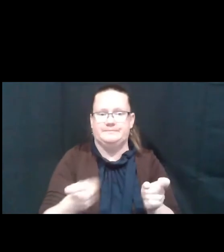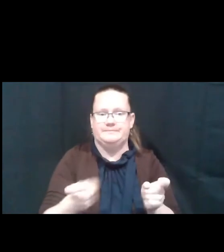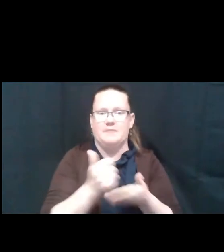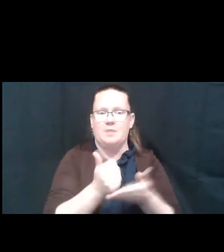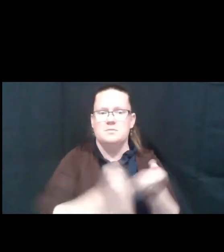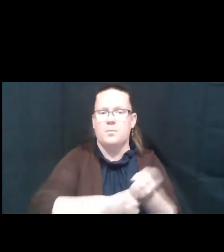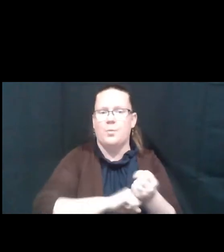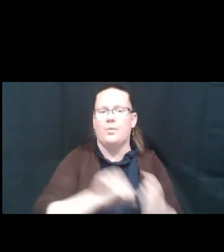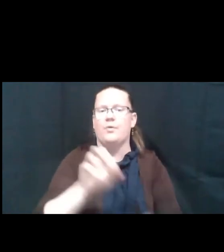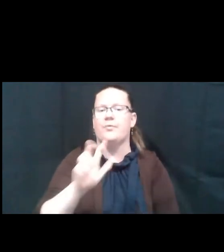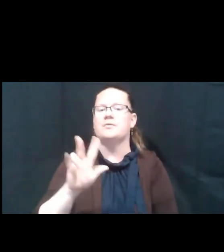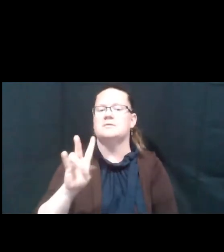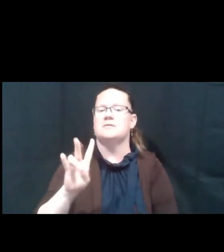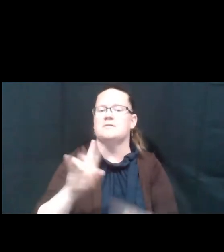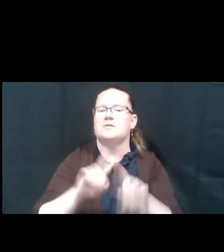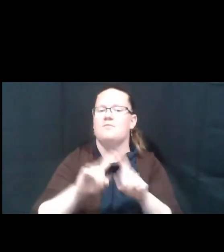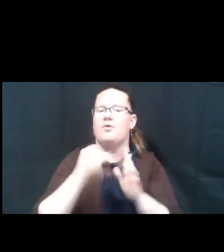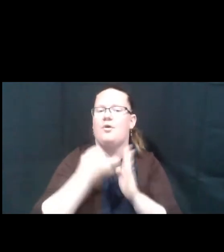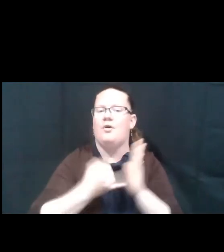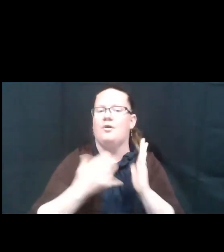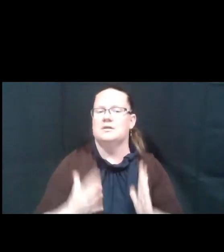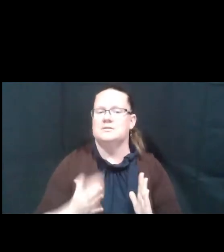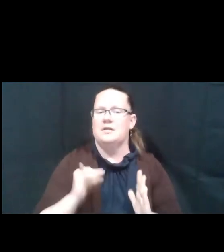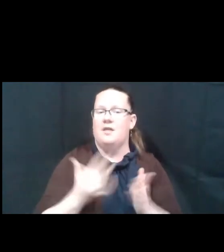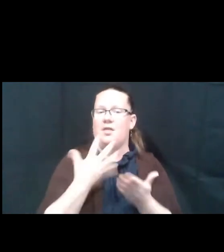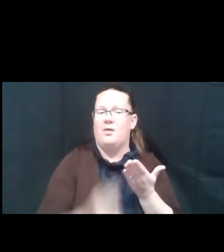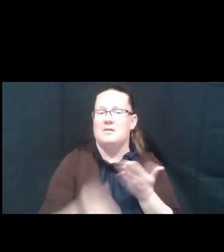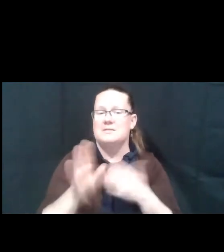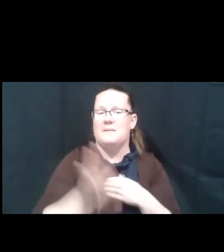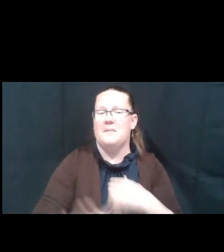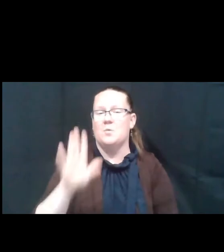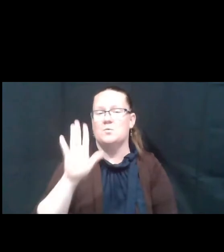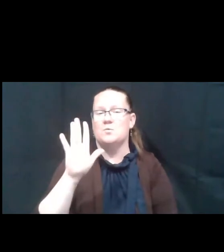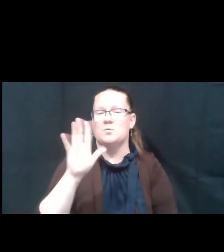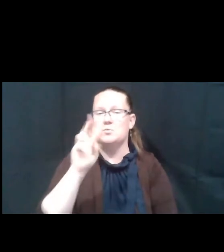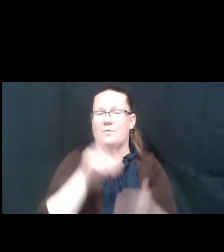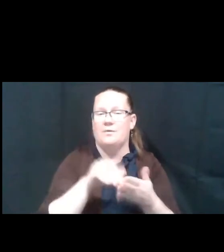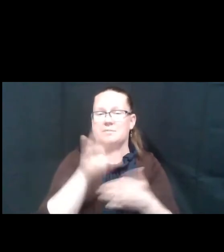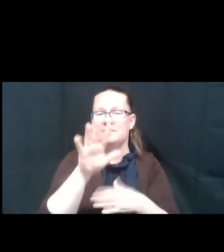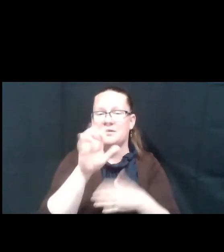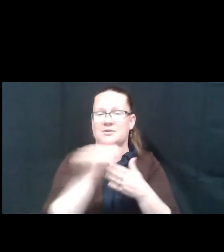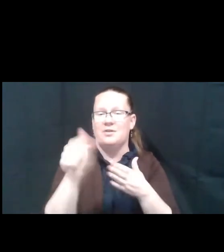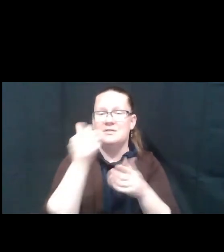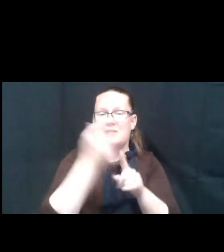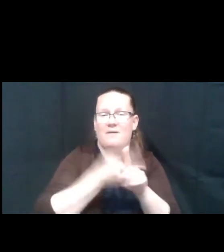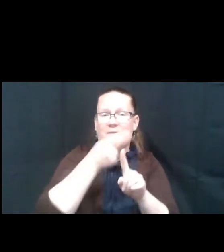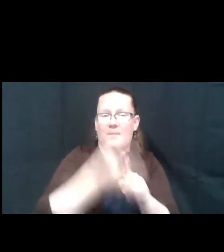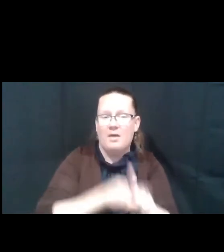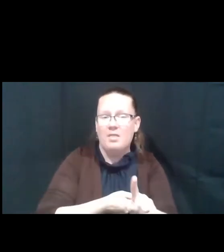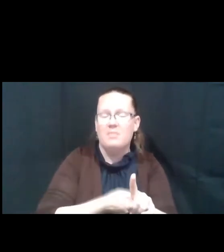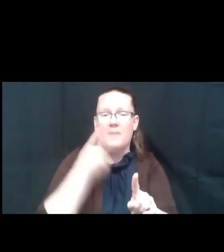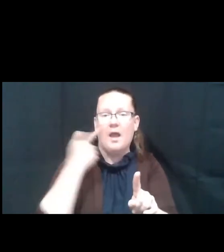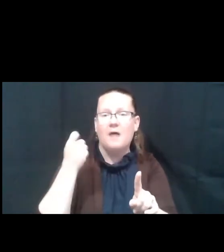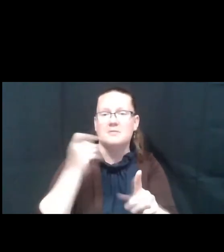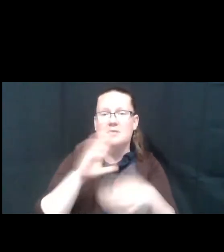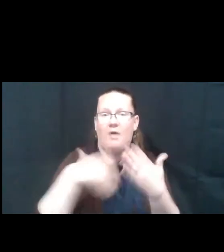37 artists who lost roughly about $2,500 a month in livelihood through the collapse of the gig economy,